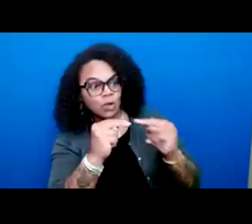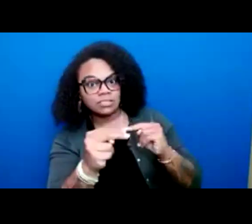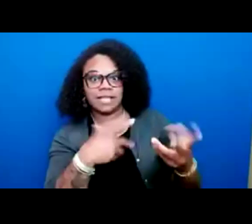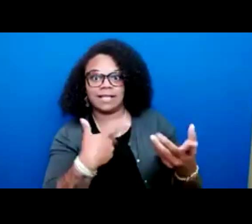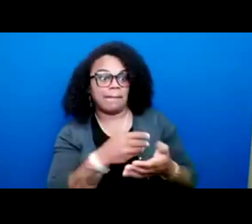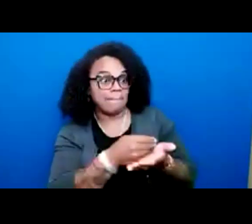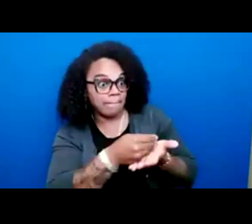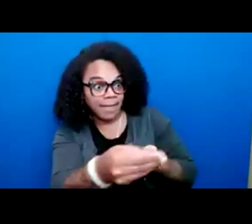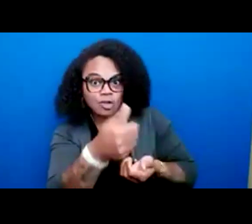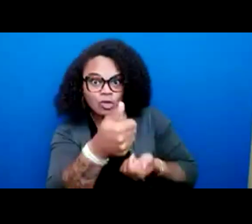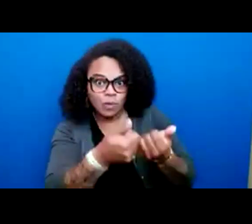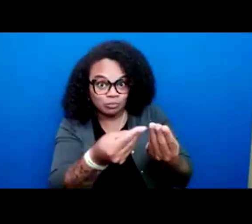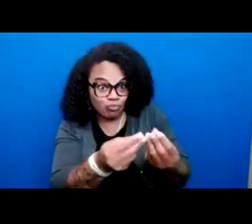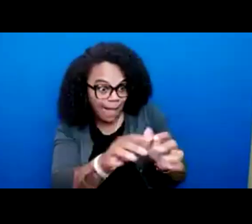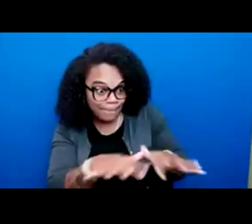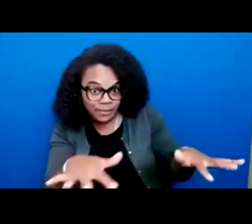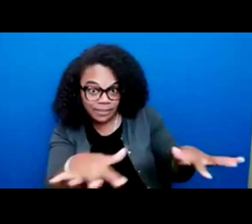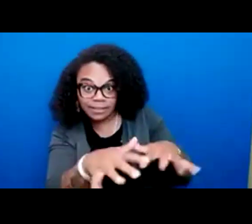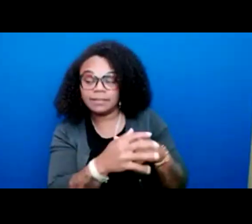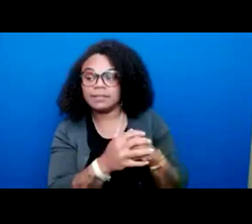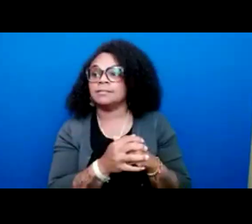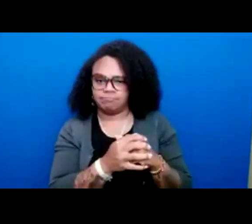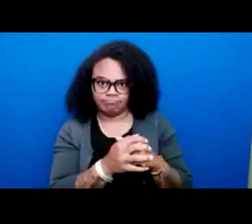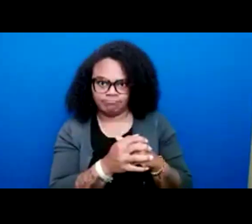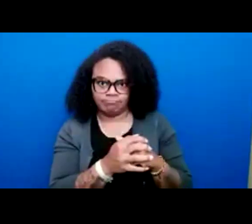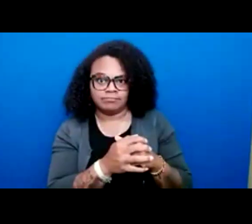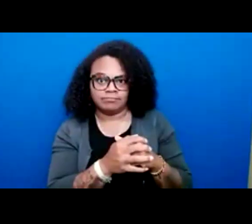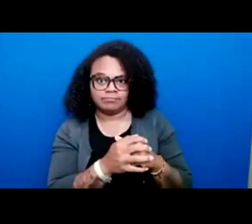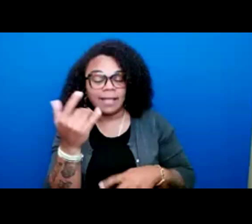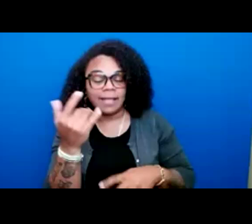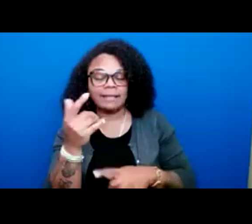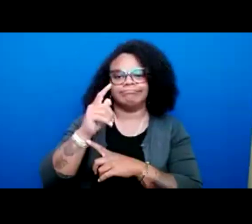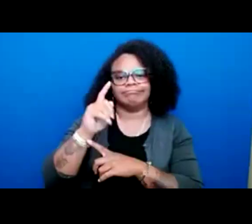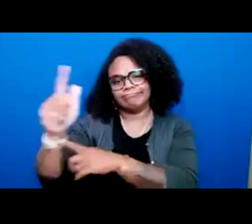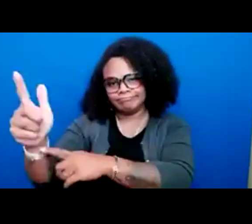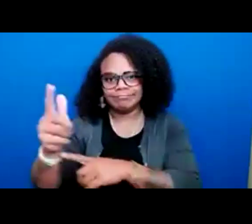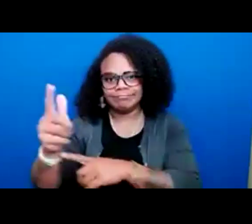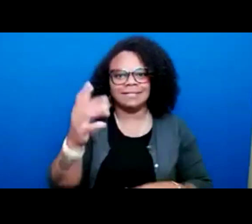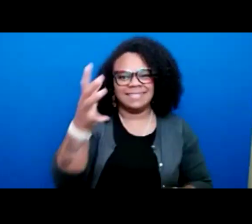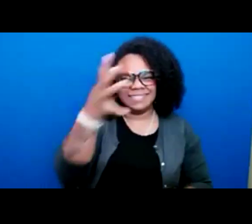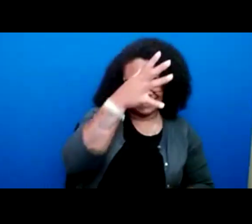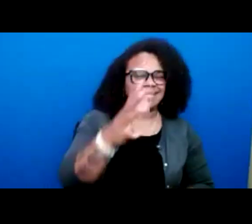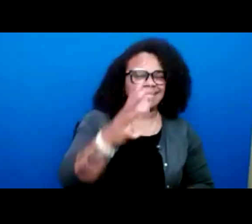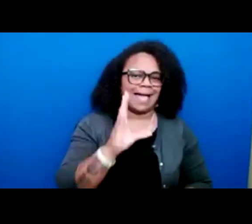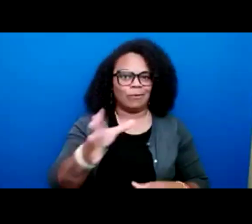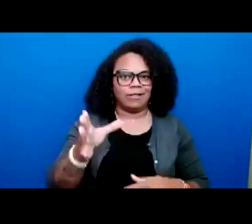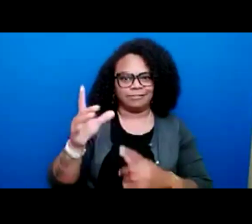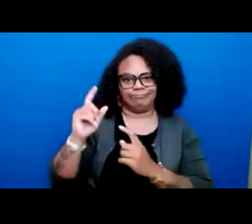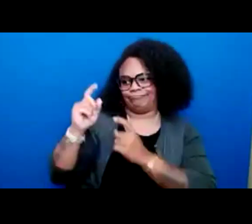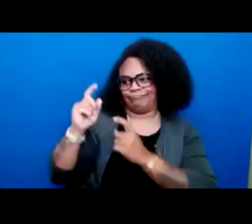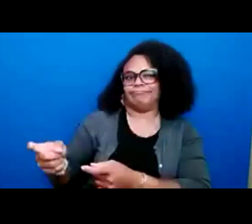real estate properties to buy, with the intention at some point that dad's going to hang it up and turn it over to his